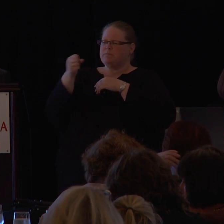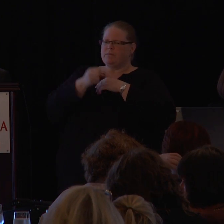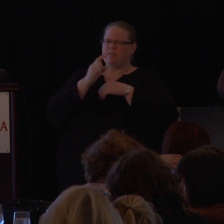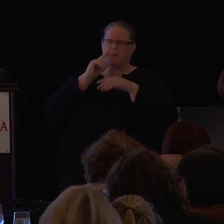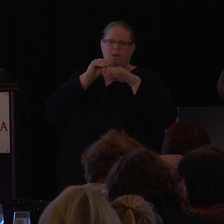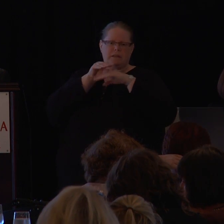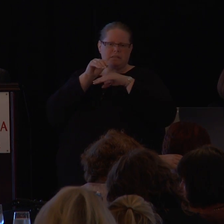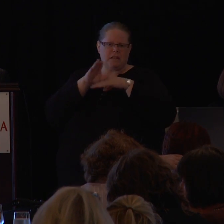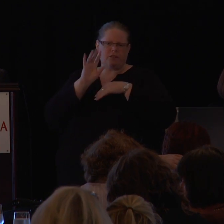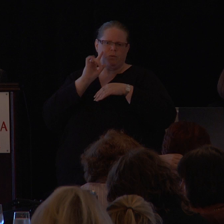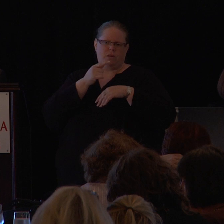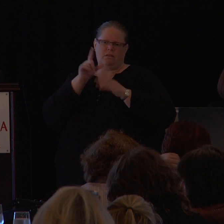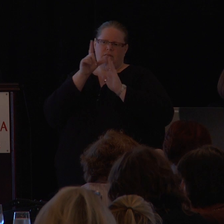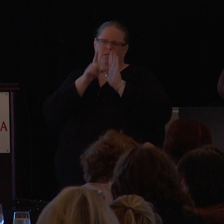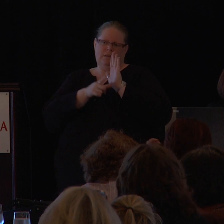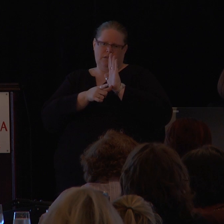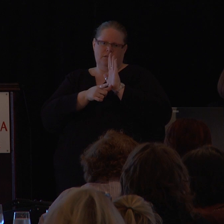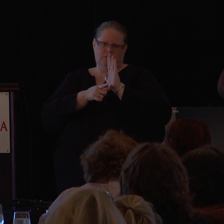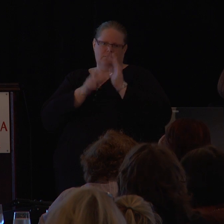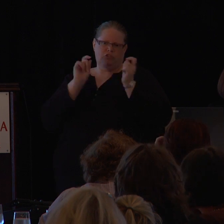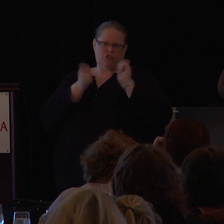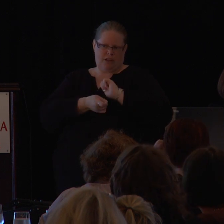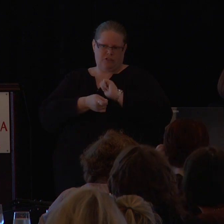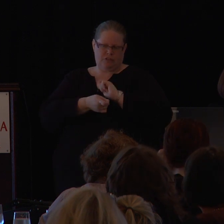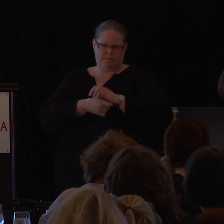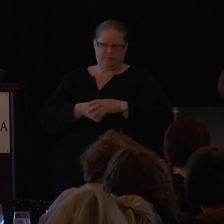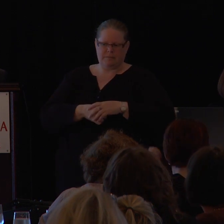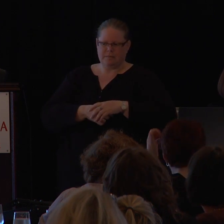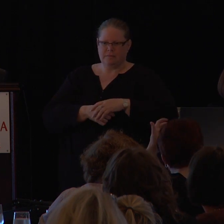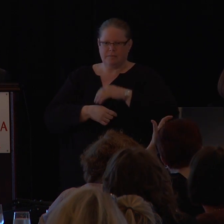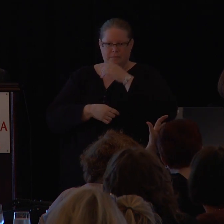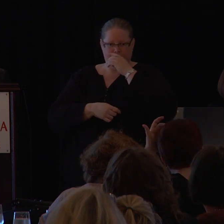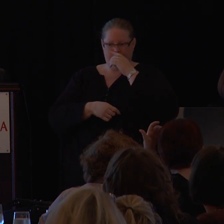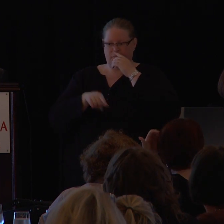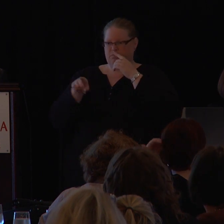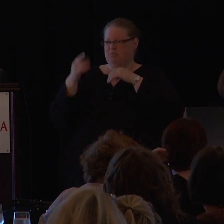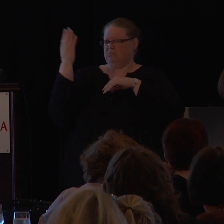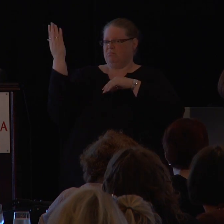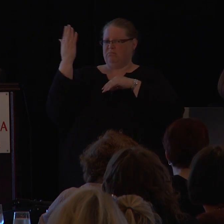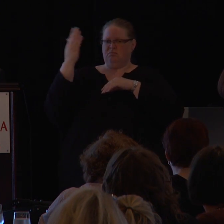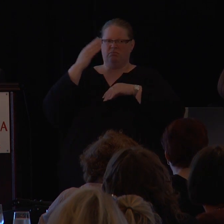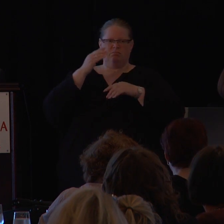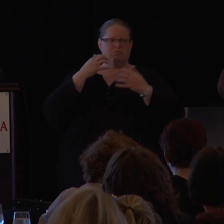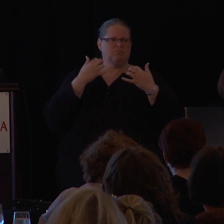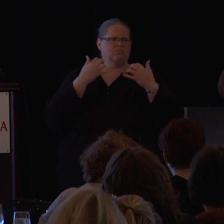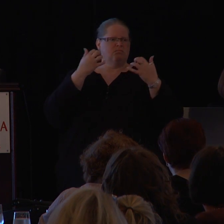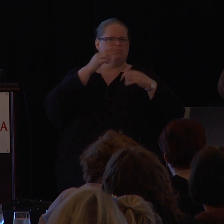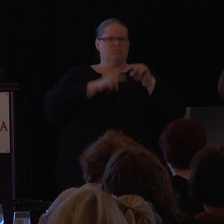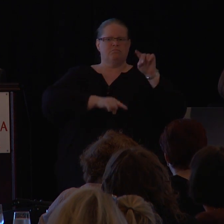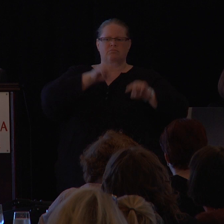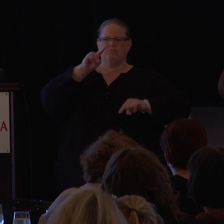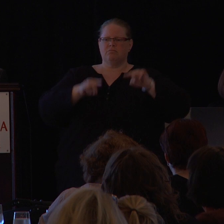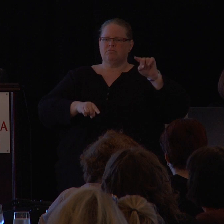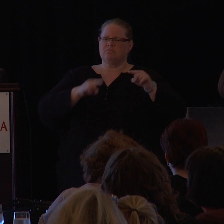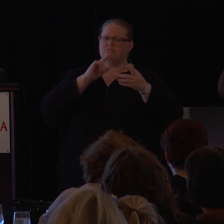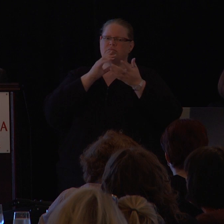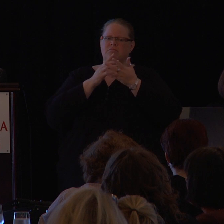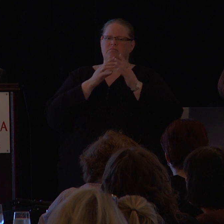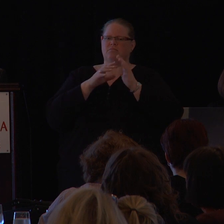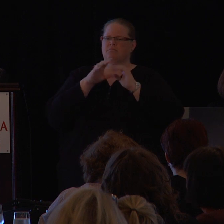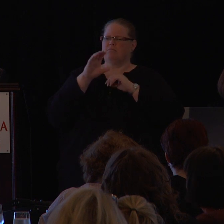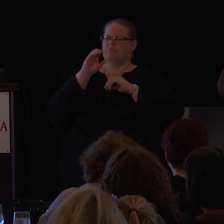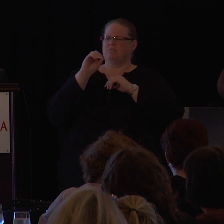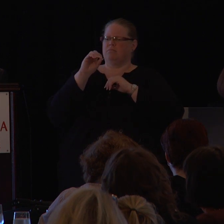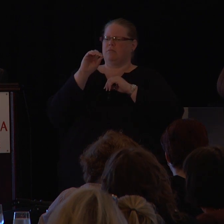and change agent. He speaks to diverse audiences on constitutional reform and Charter of